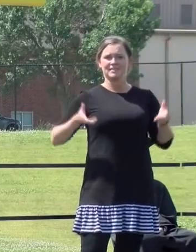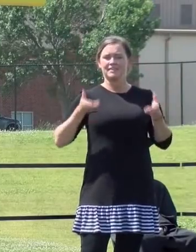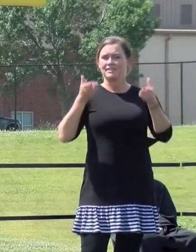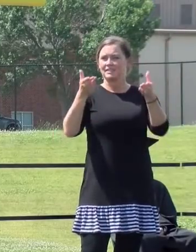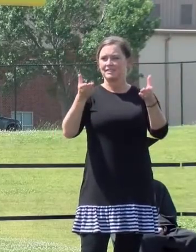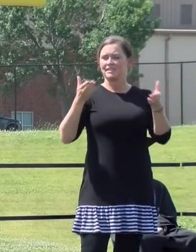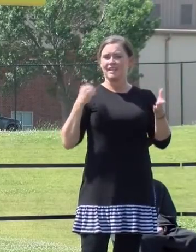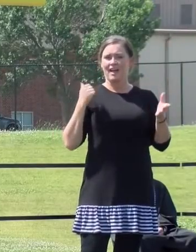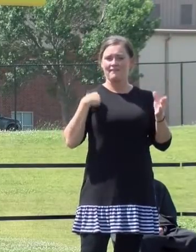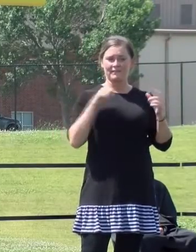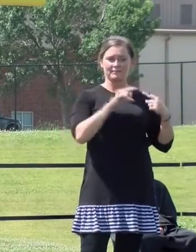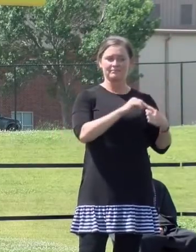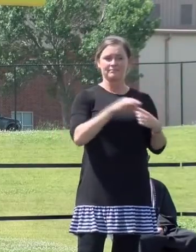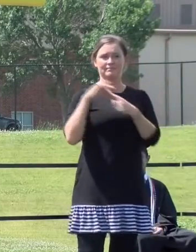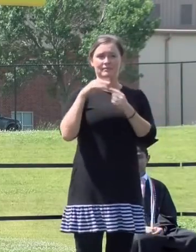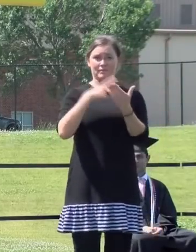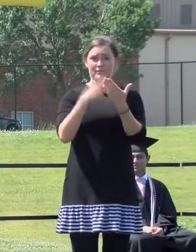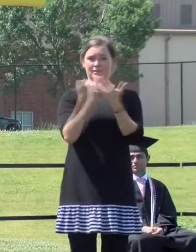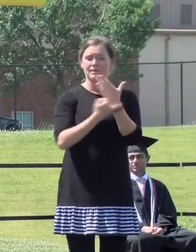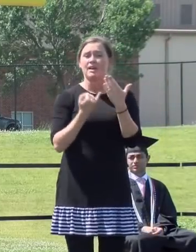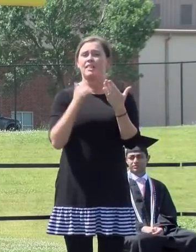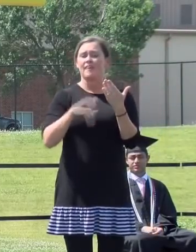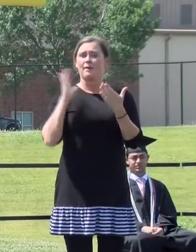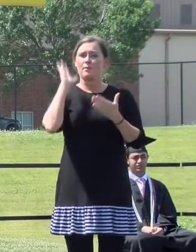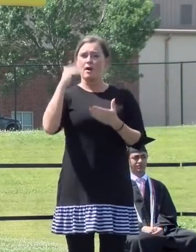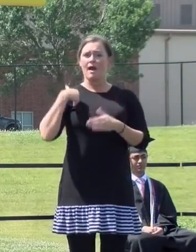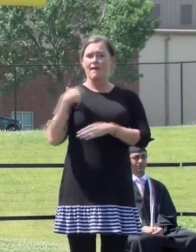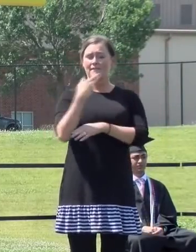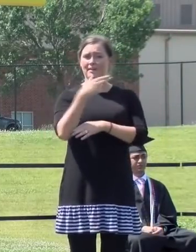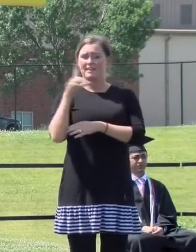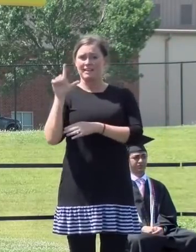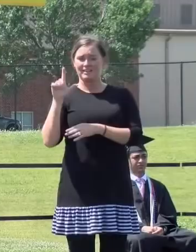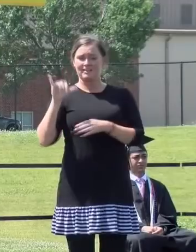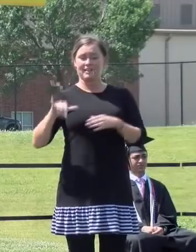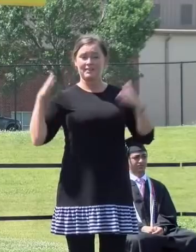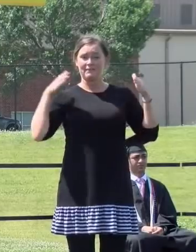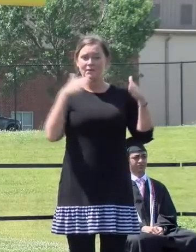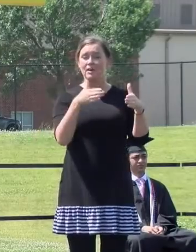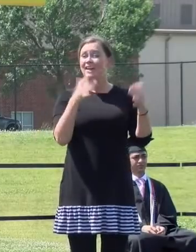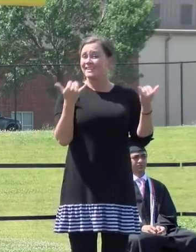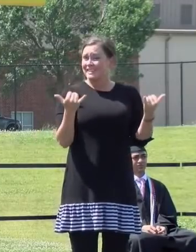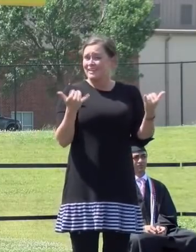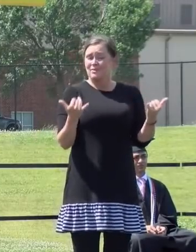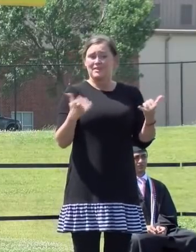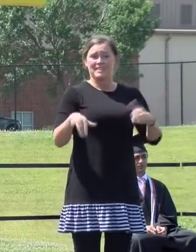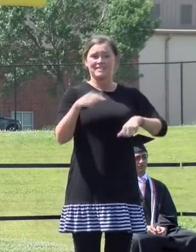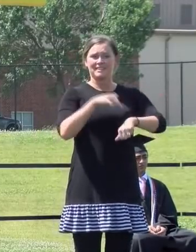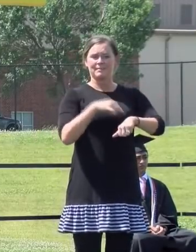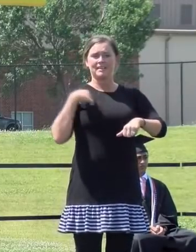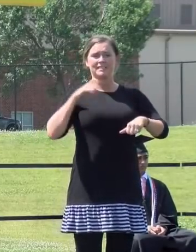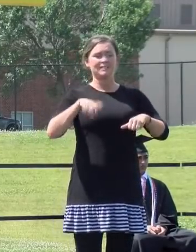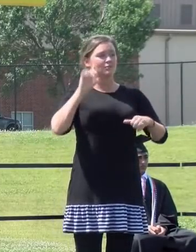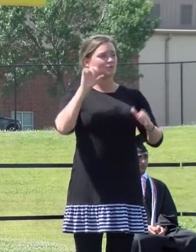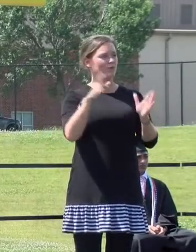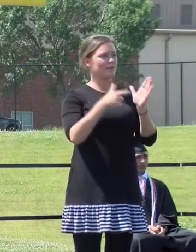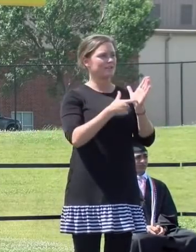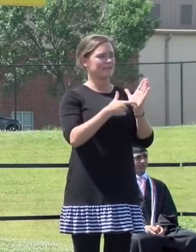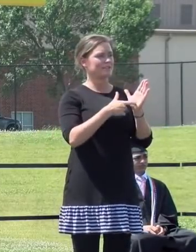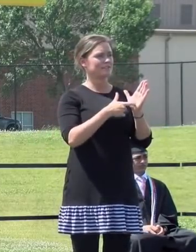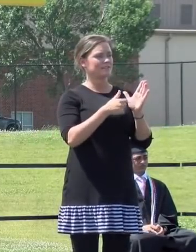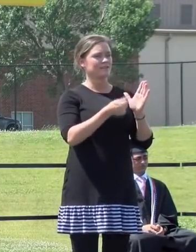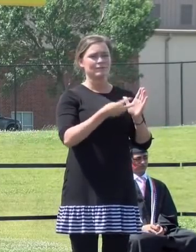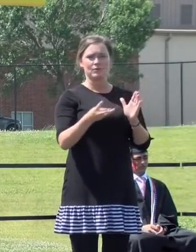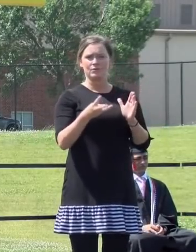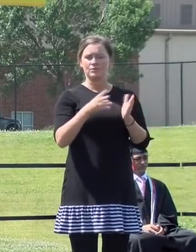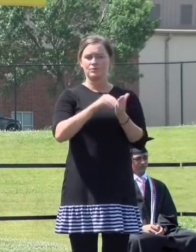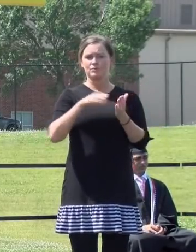senior exhibition which highlights an area on which they focused. At this time, we would like to recognize the following